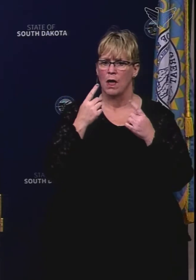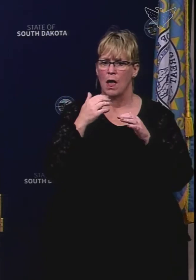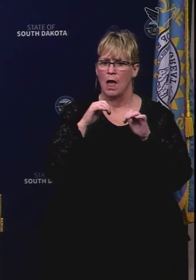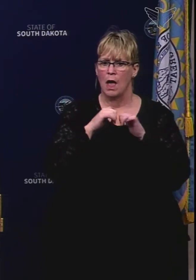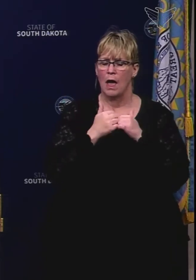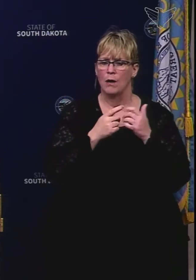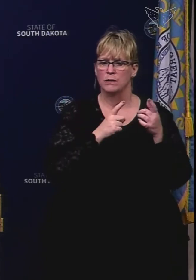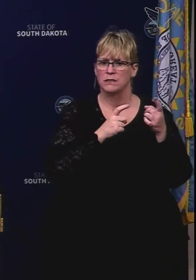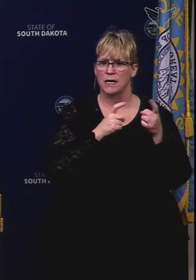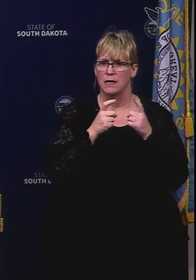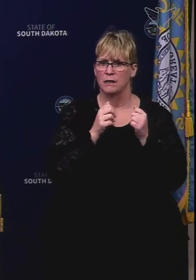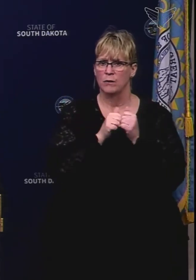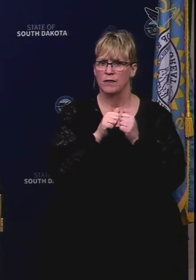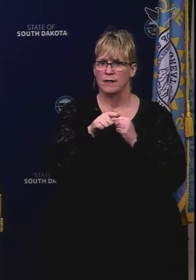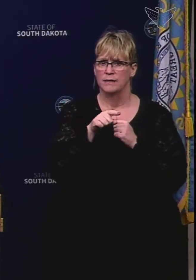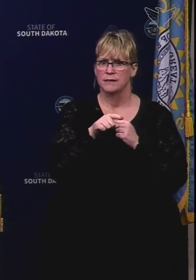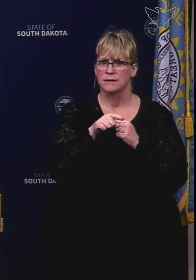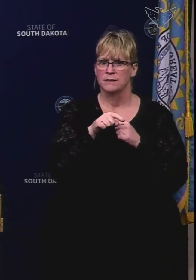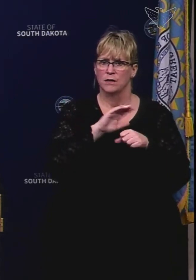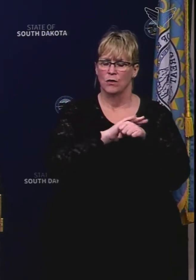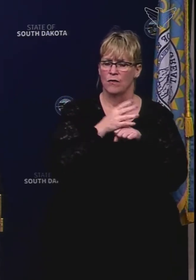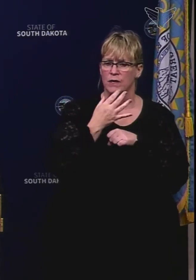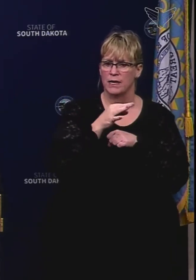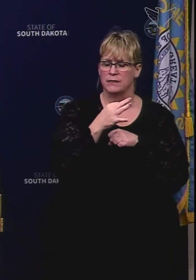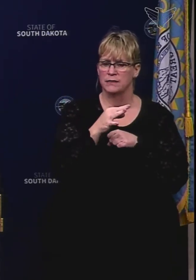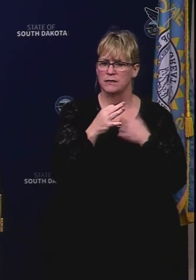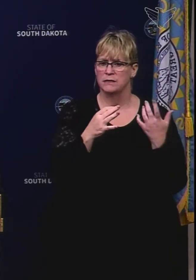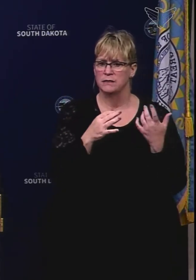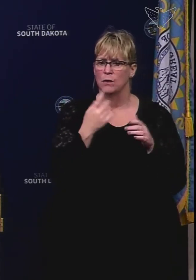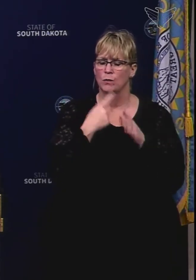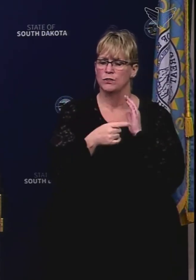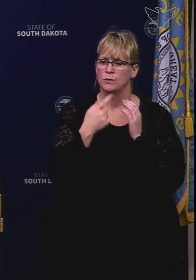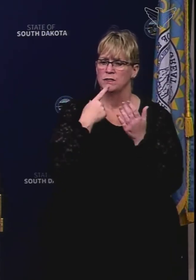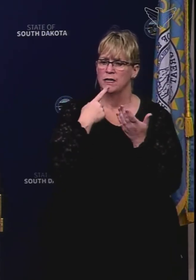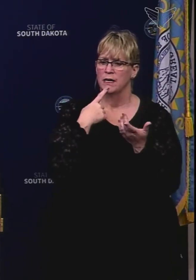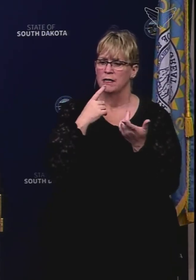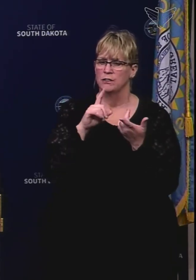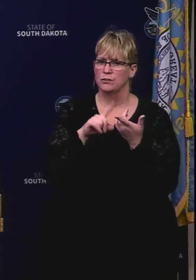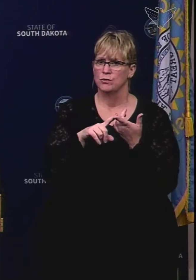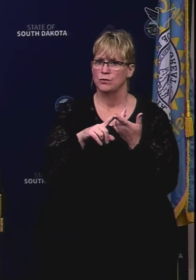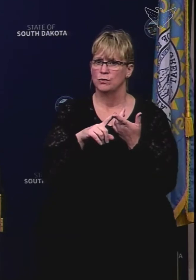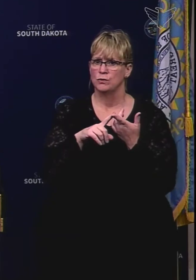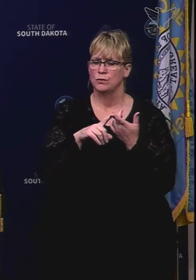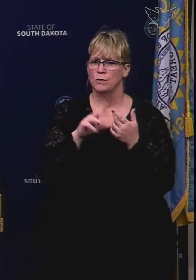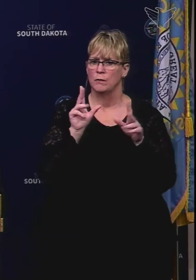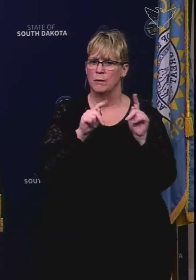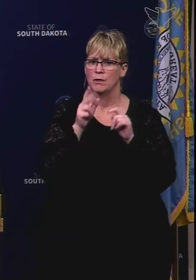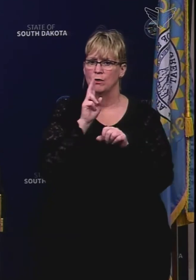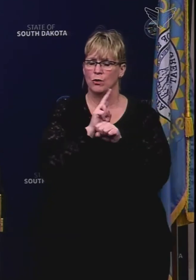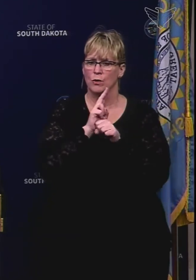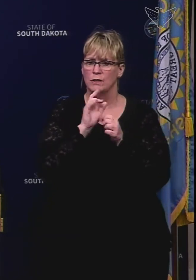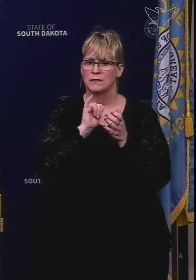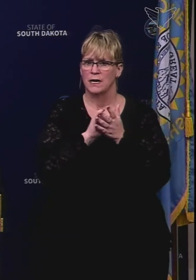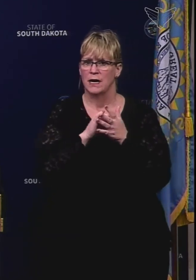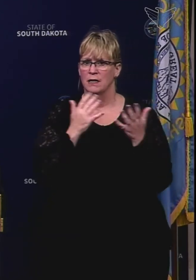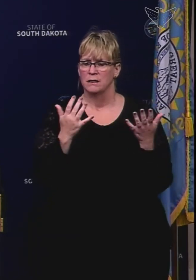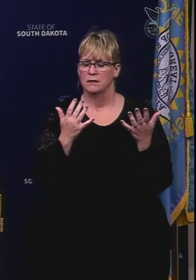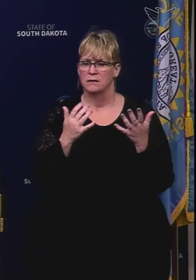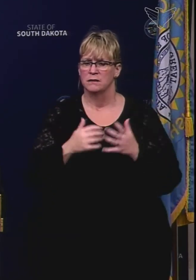this virus, and what you might say as well to claim from ACLU that it might be a little bit